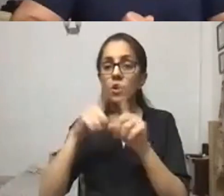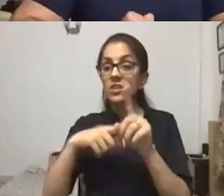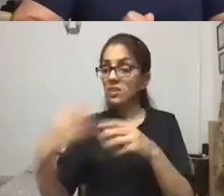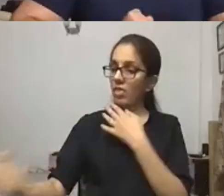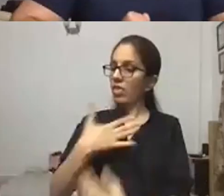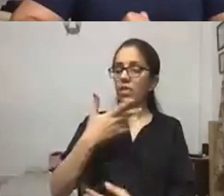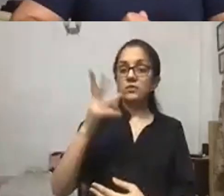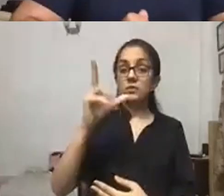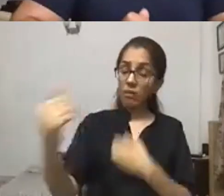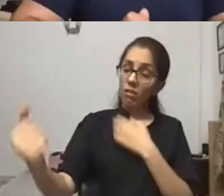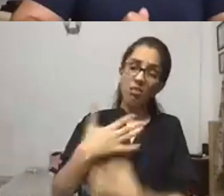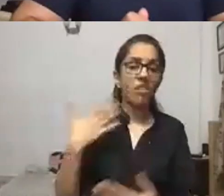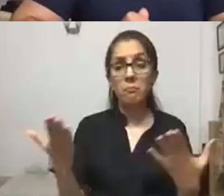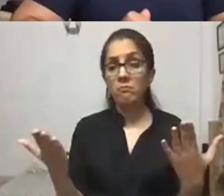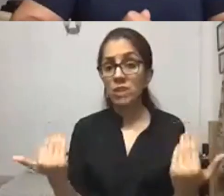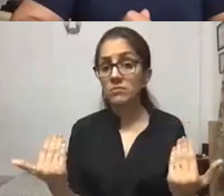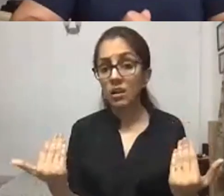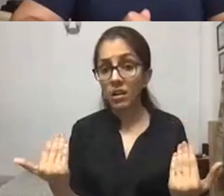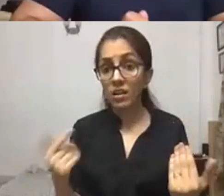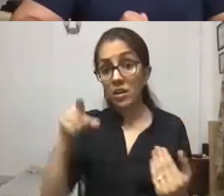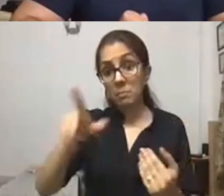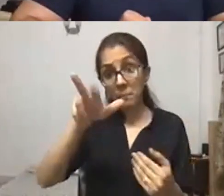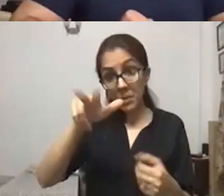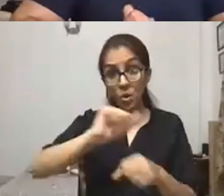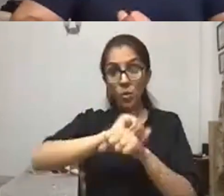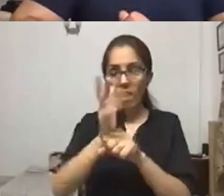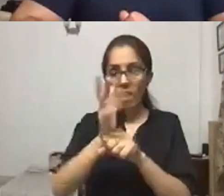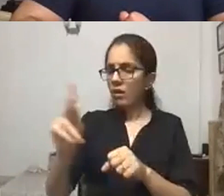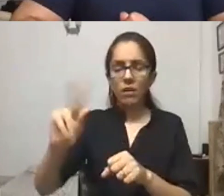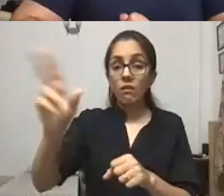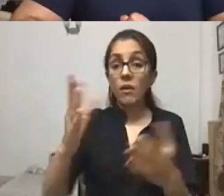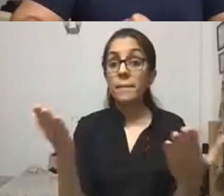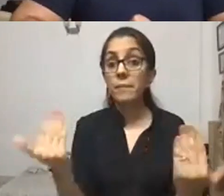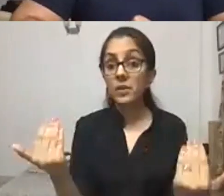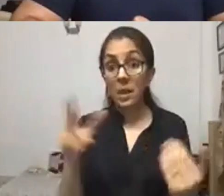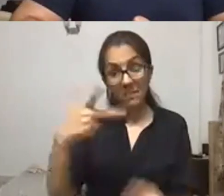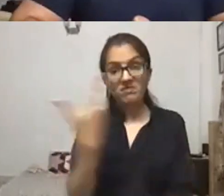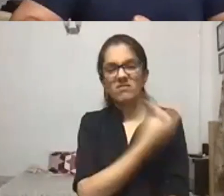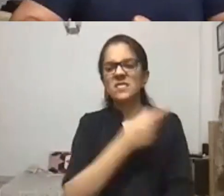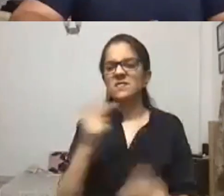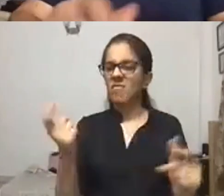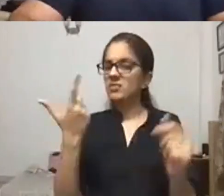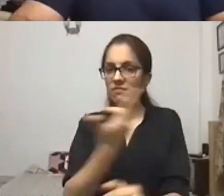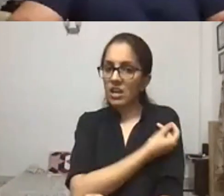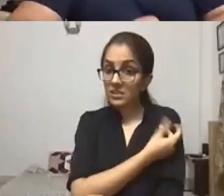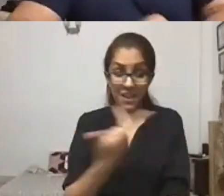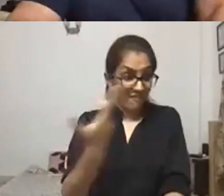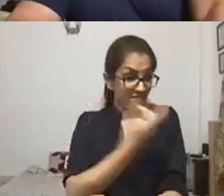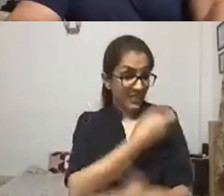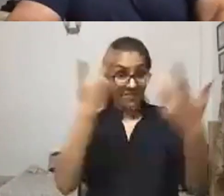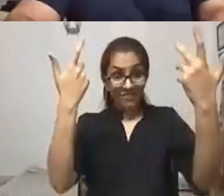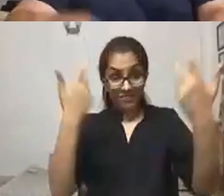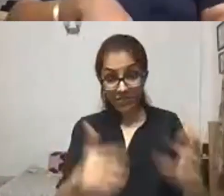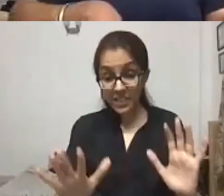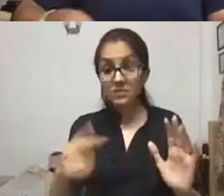infection can infect you again. That is why COVID happens one after the other. That is why you need to get vaccinated. And even after vaccinated, if you don't